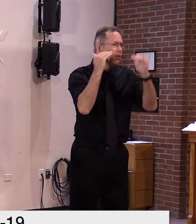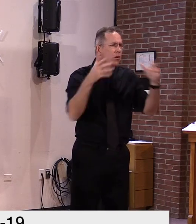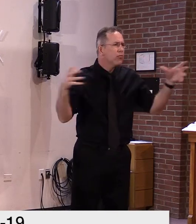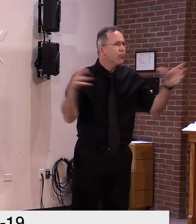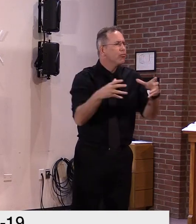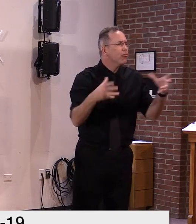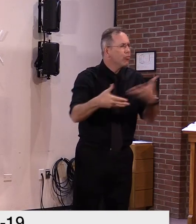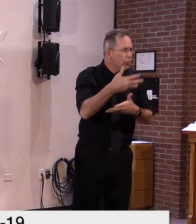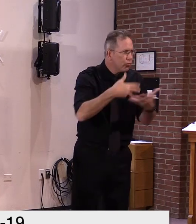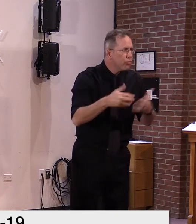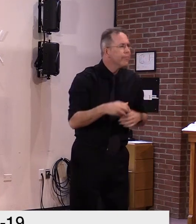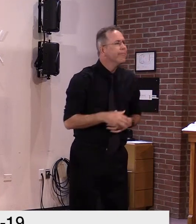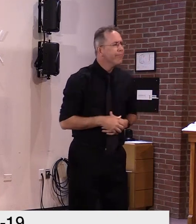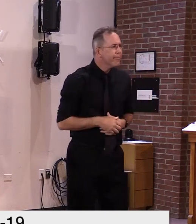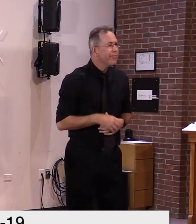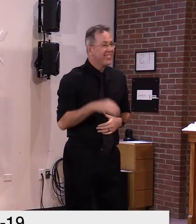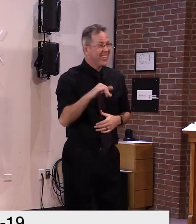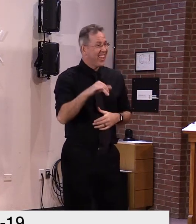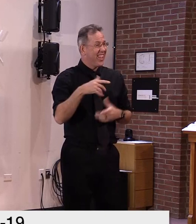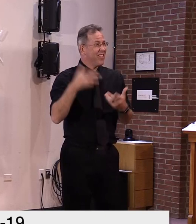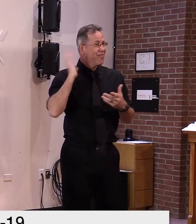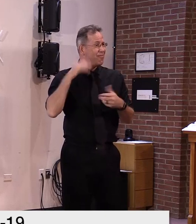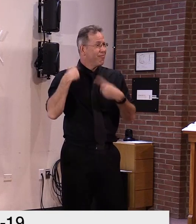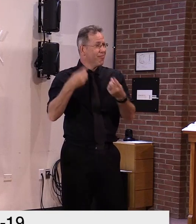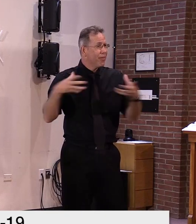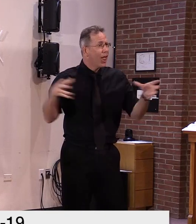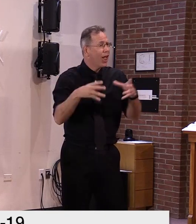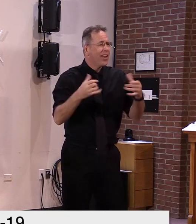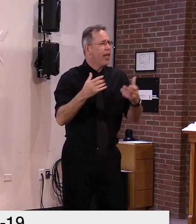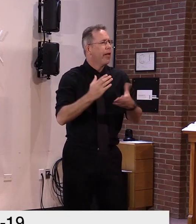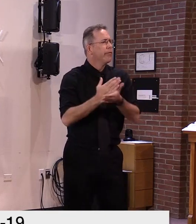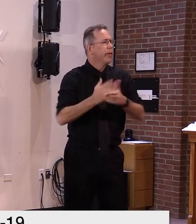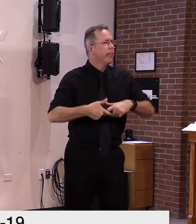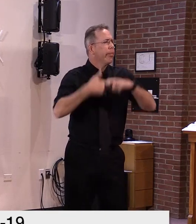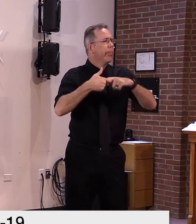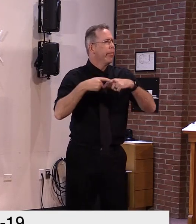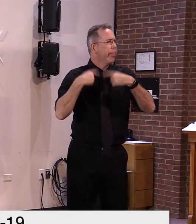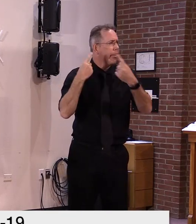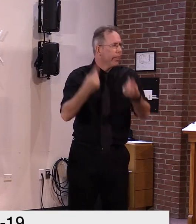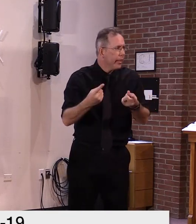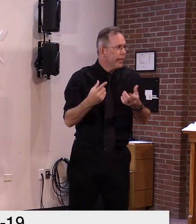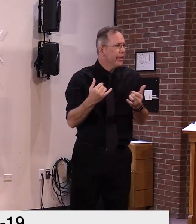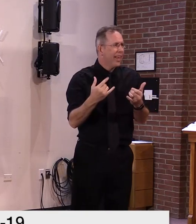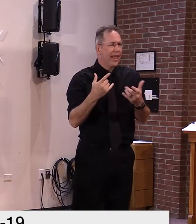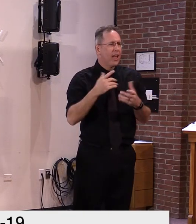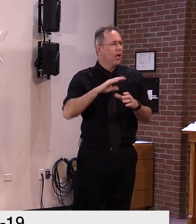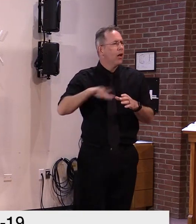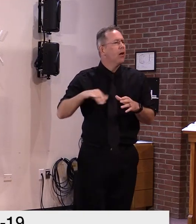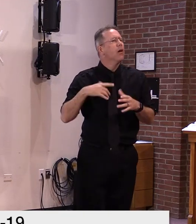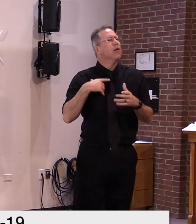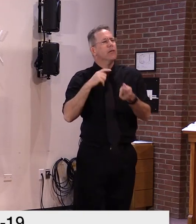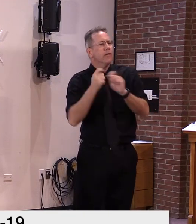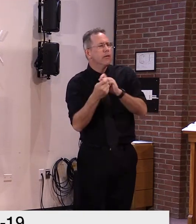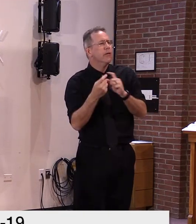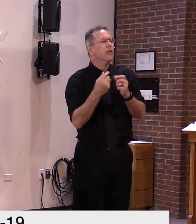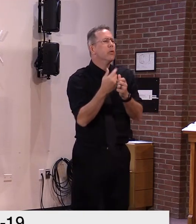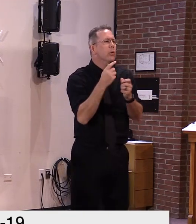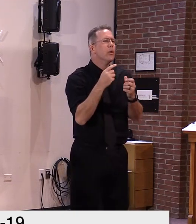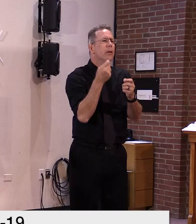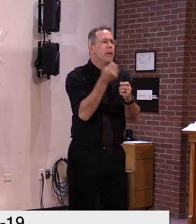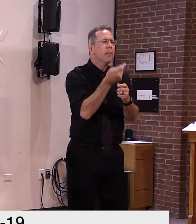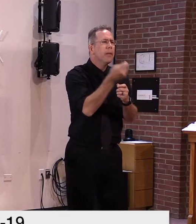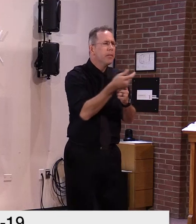not make any big announcement to avoid them feeling all sorts of pressure. Each will decide when and how they